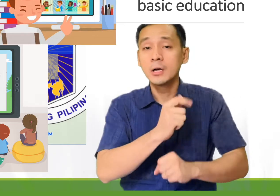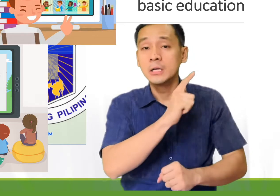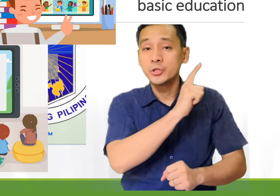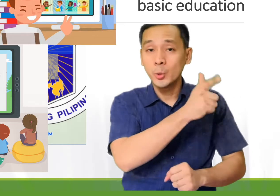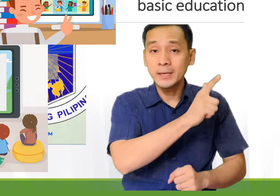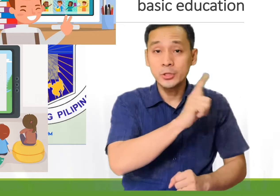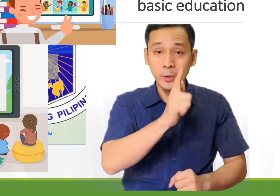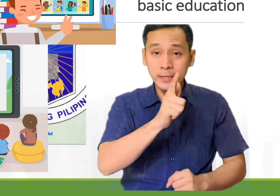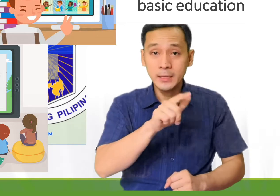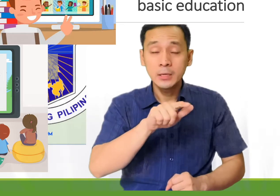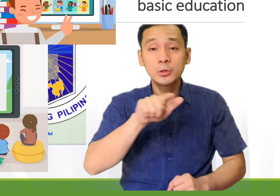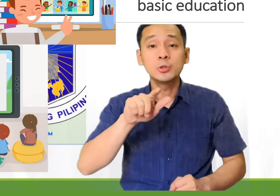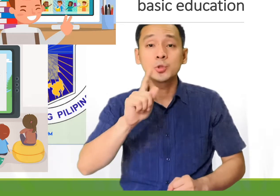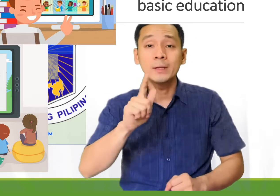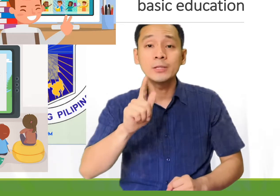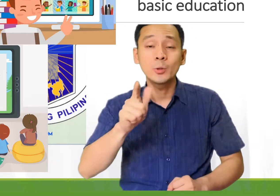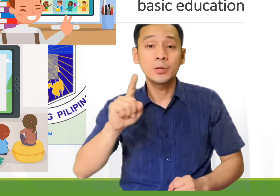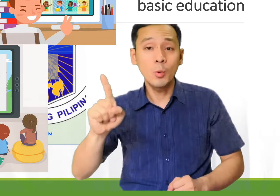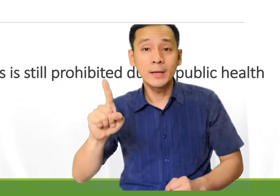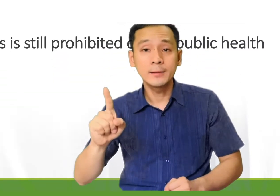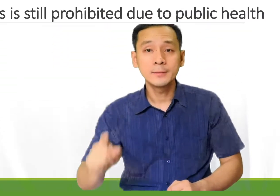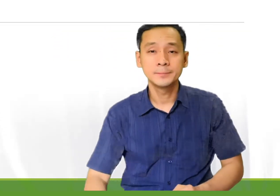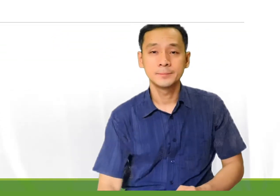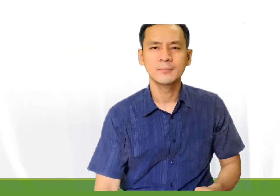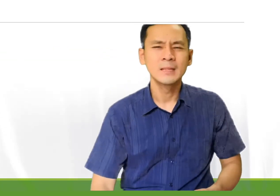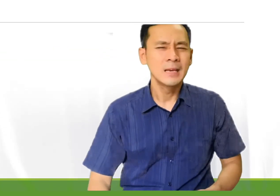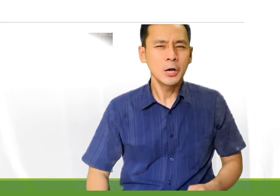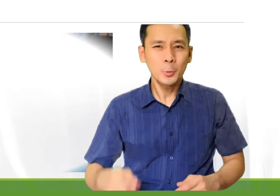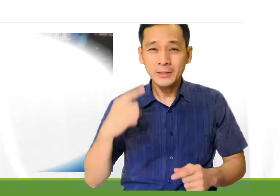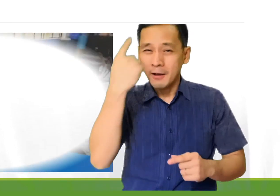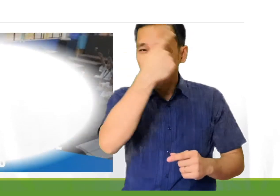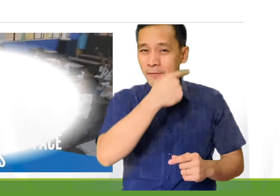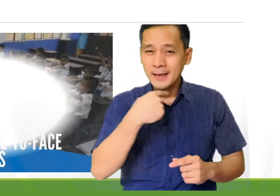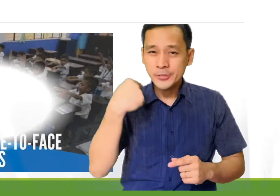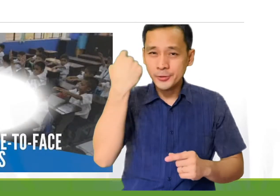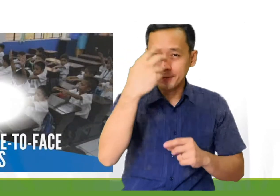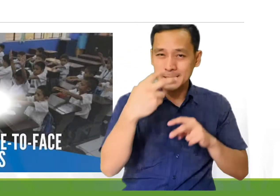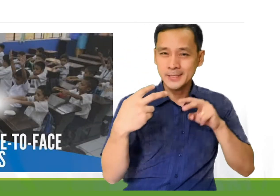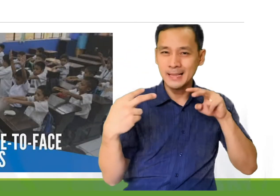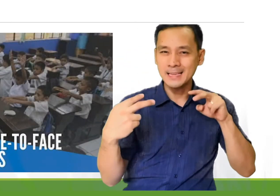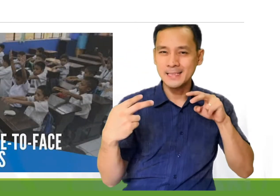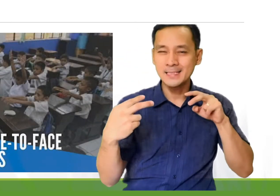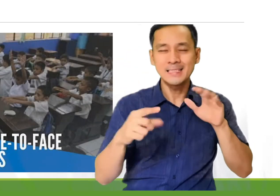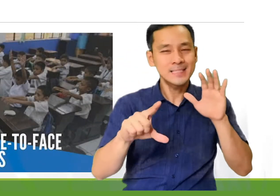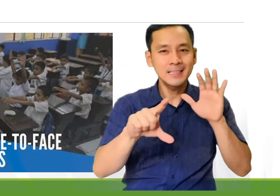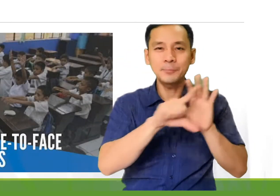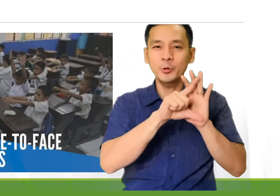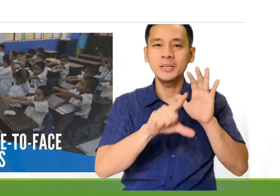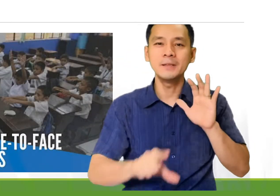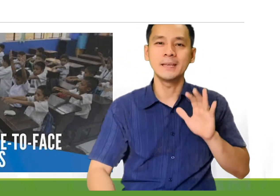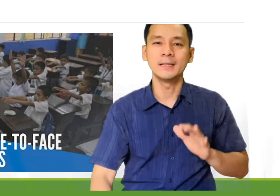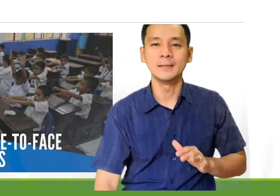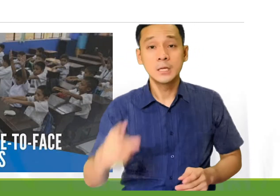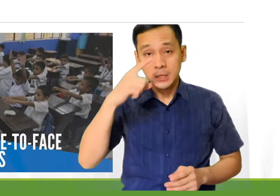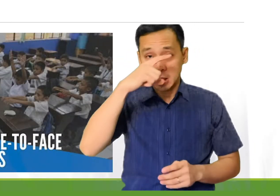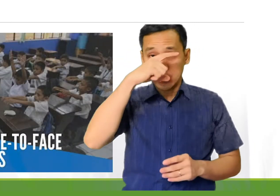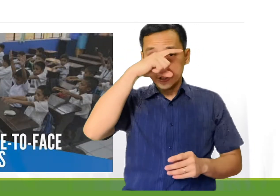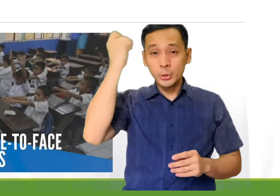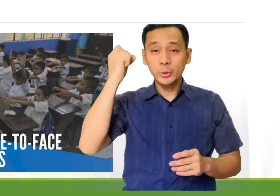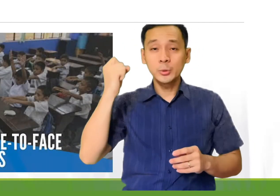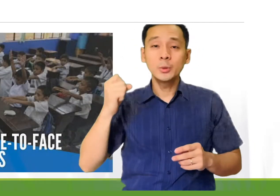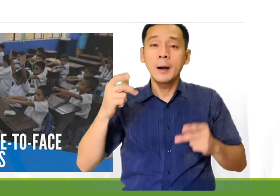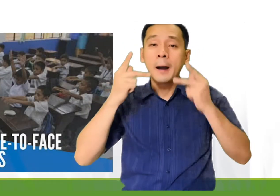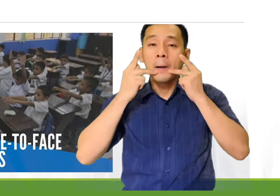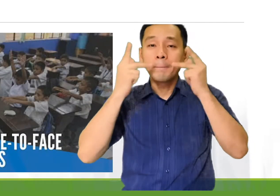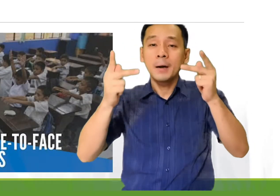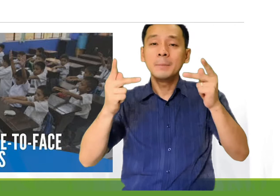school year 2020 to 2021 with face-to-face classes is still prohibited